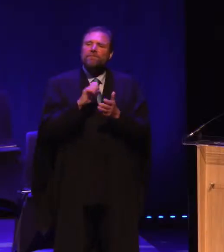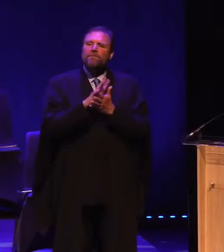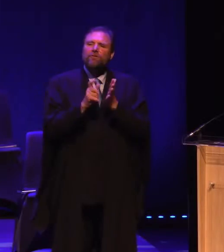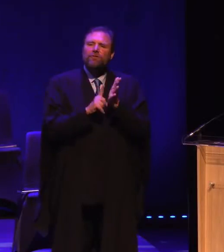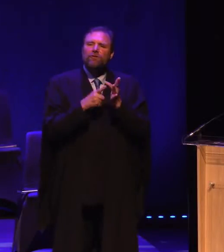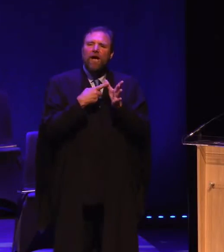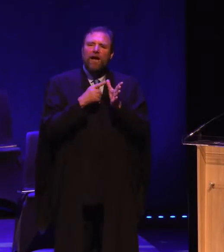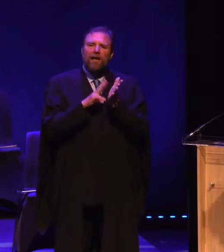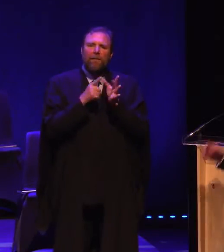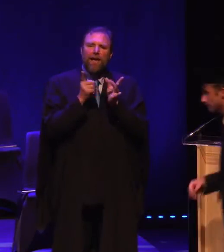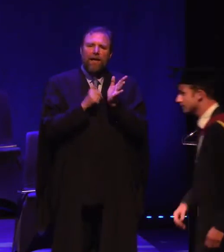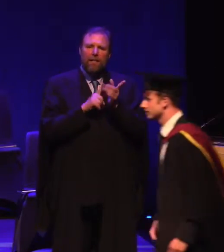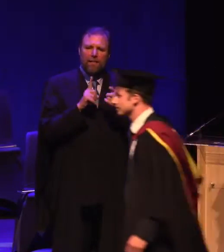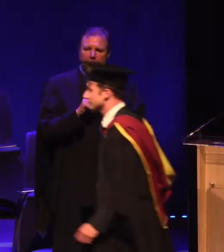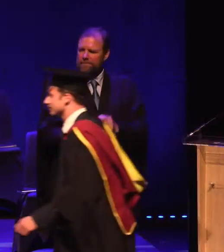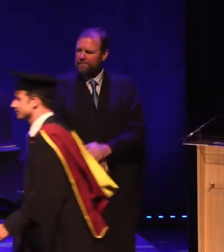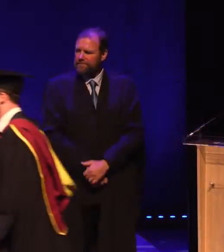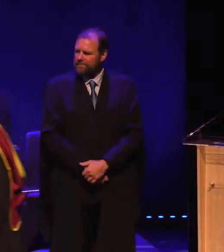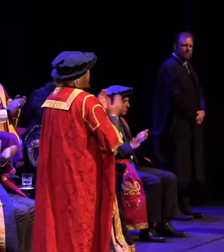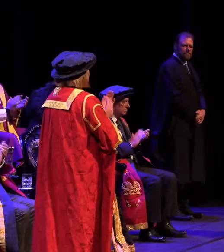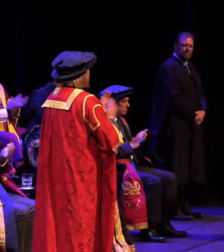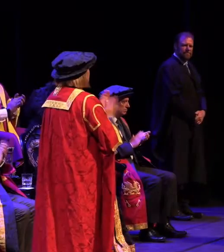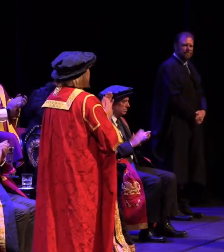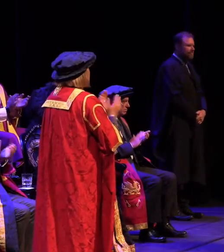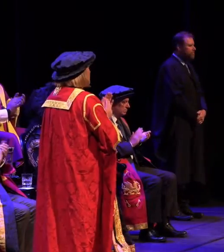Charlie Mayle.